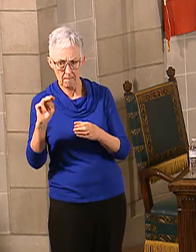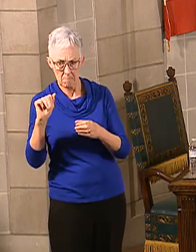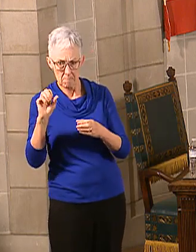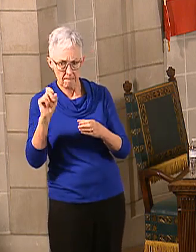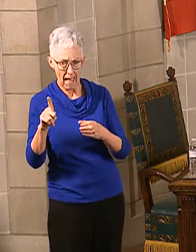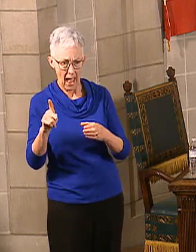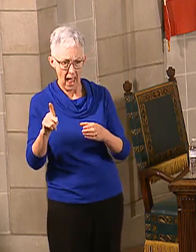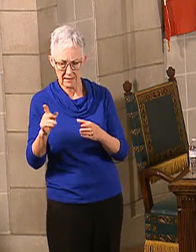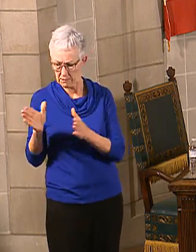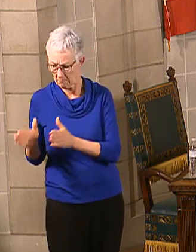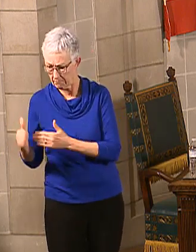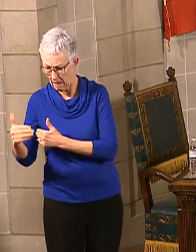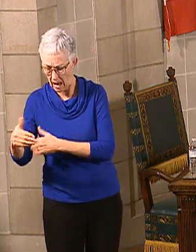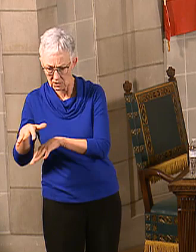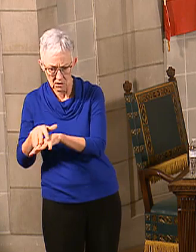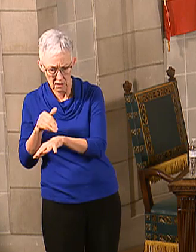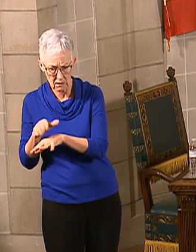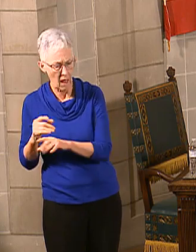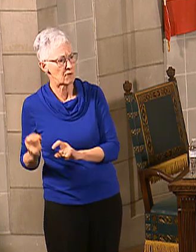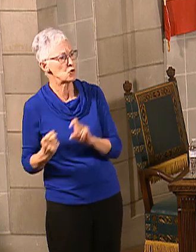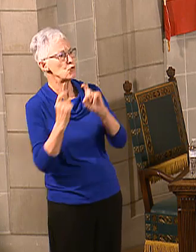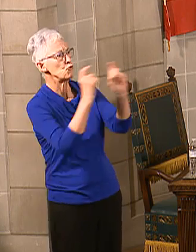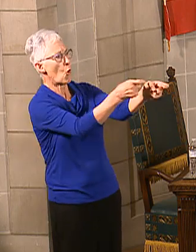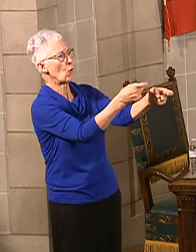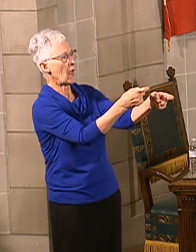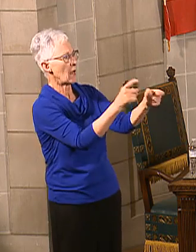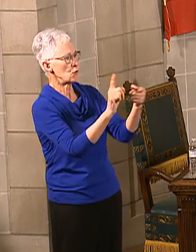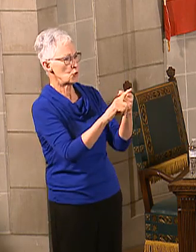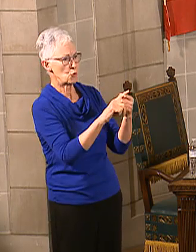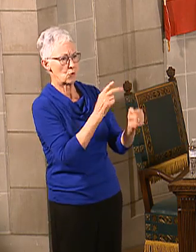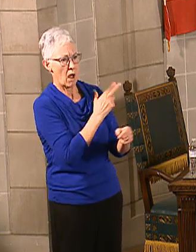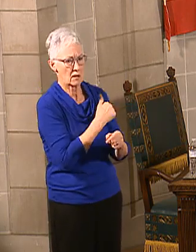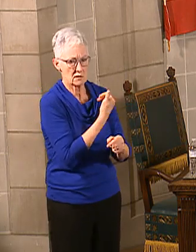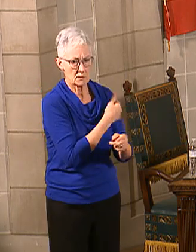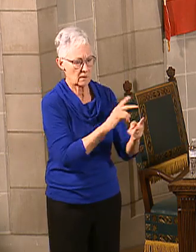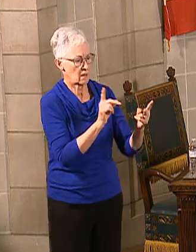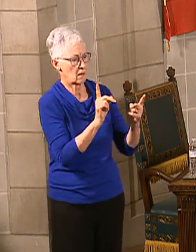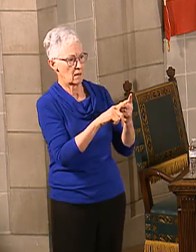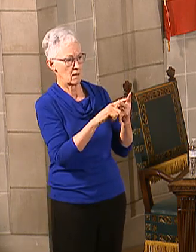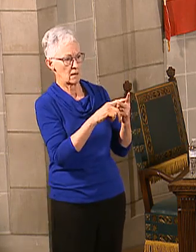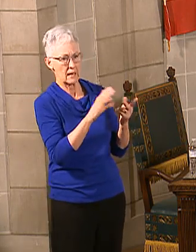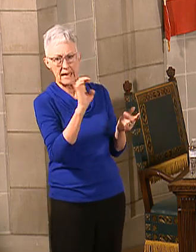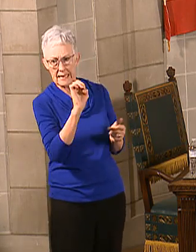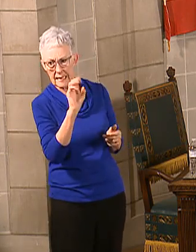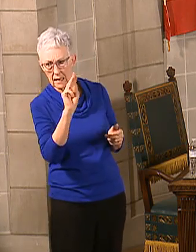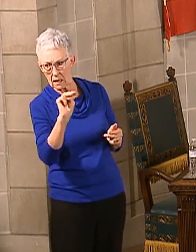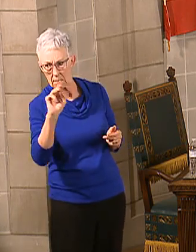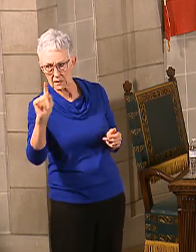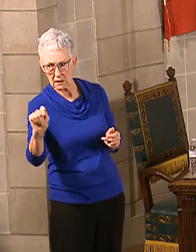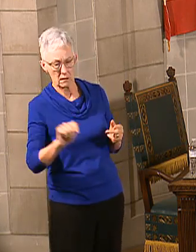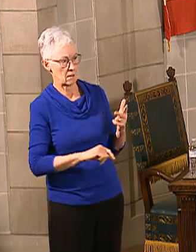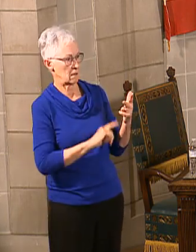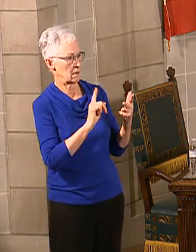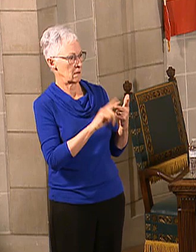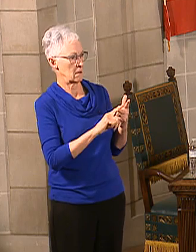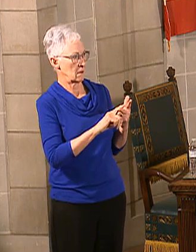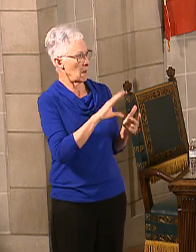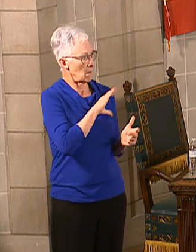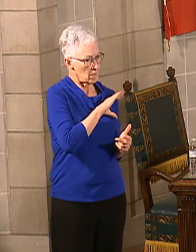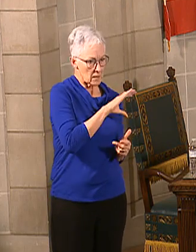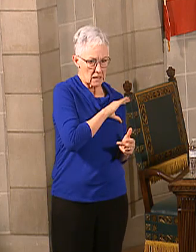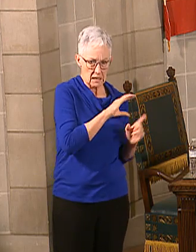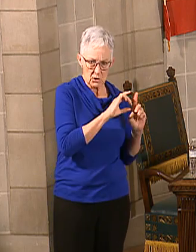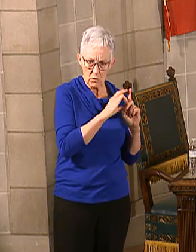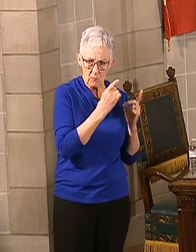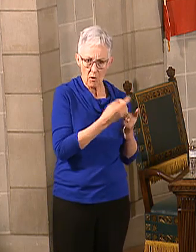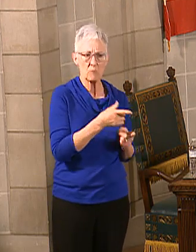EMT, firefighters, law enforcement, somebody who comes in contact with the public on a daily basis. So please, if you have